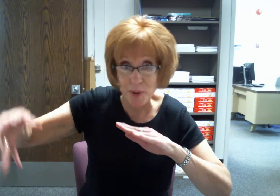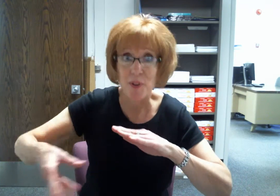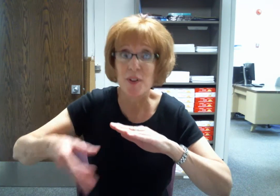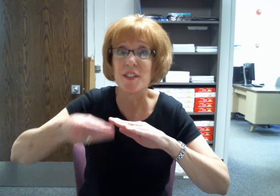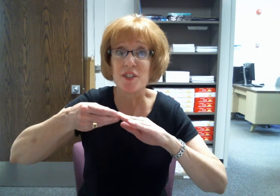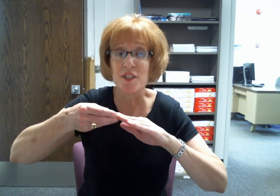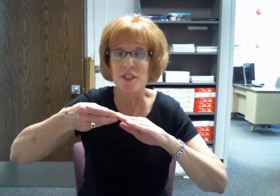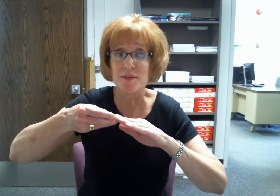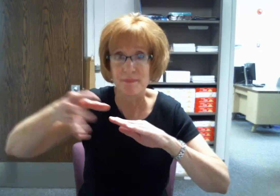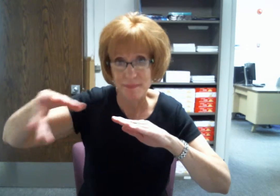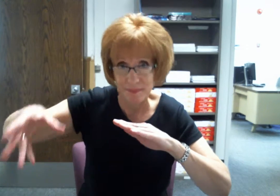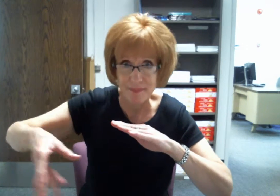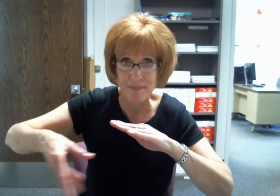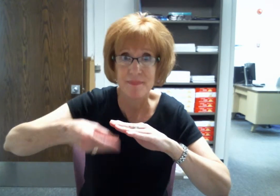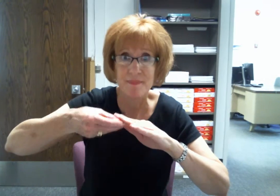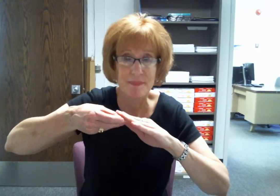or additional.